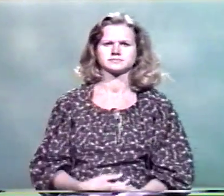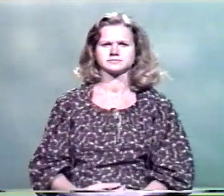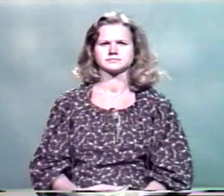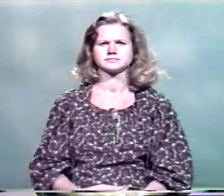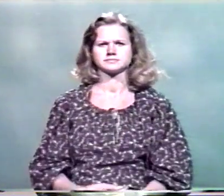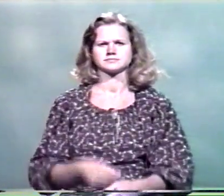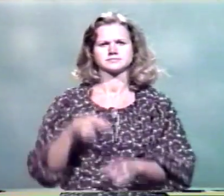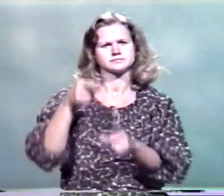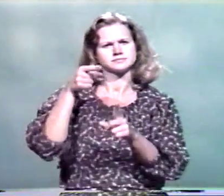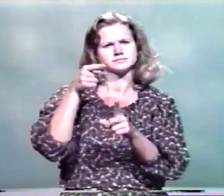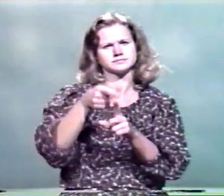Specific.